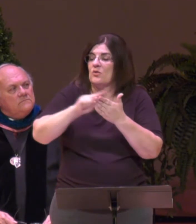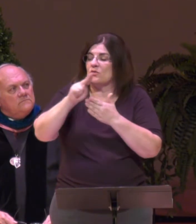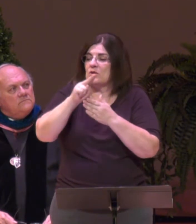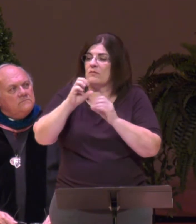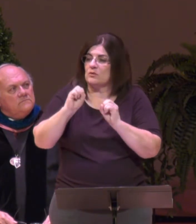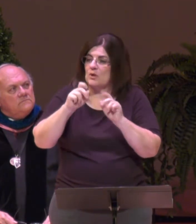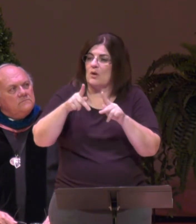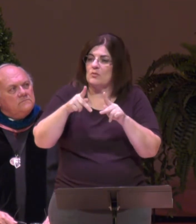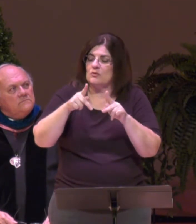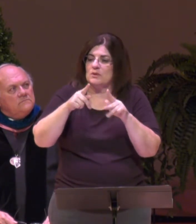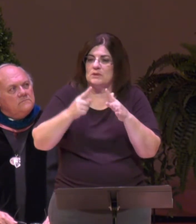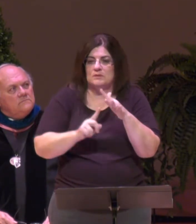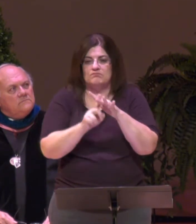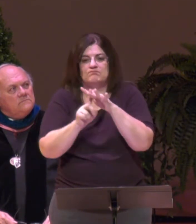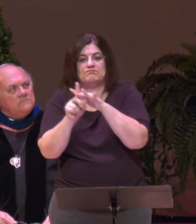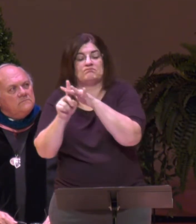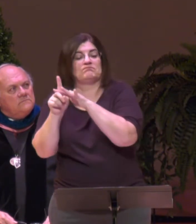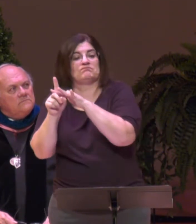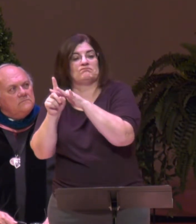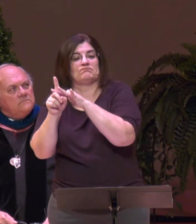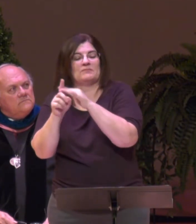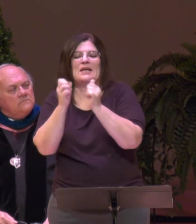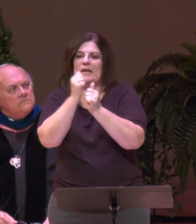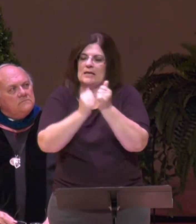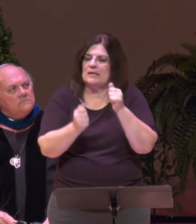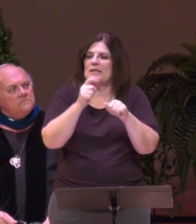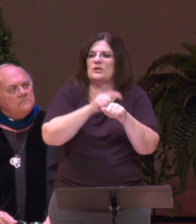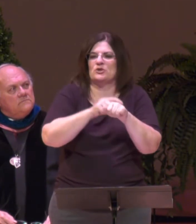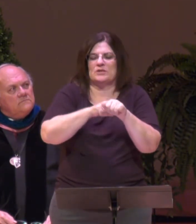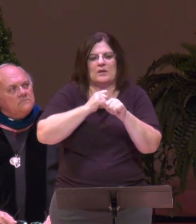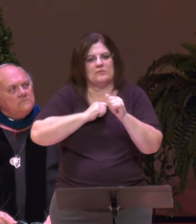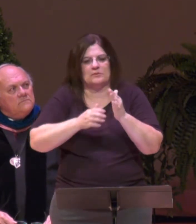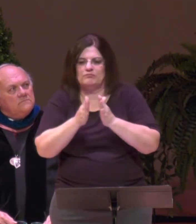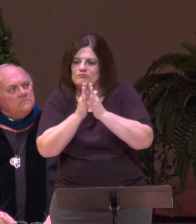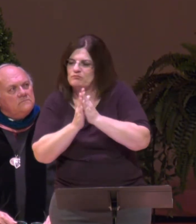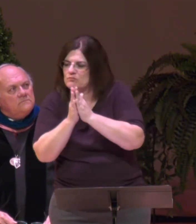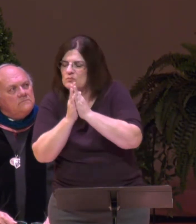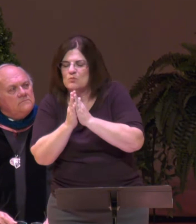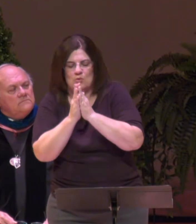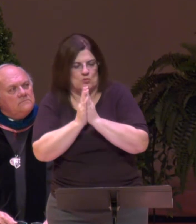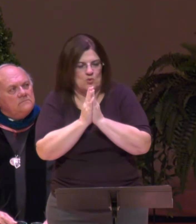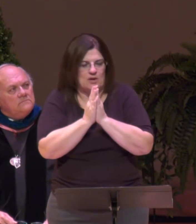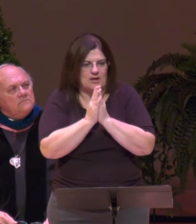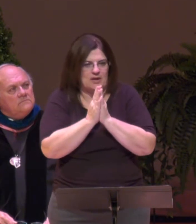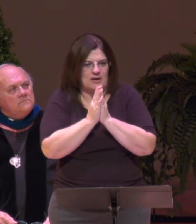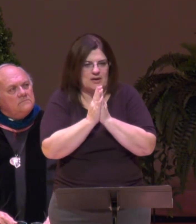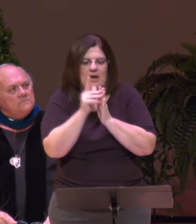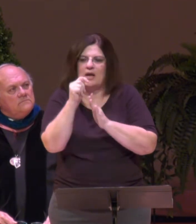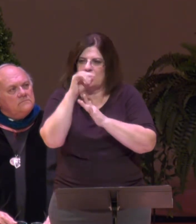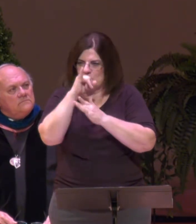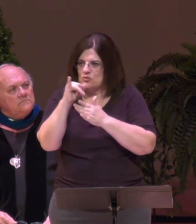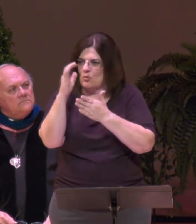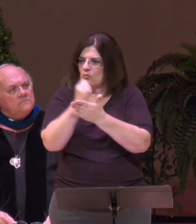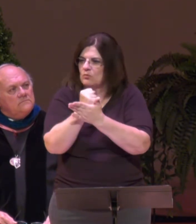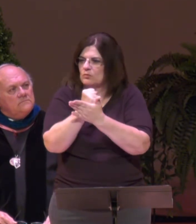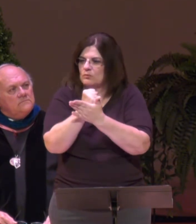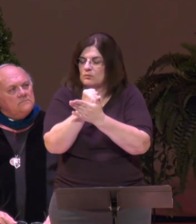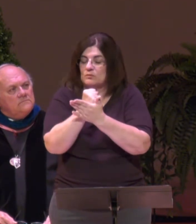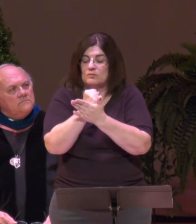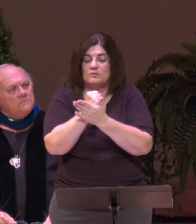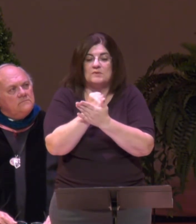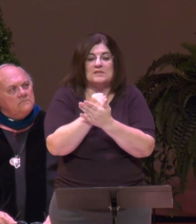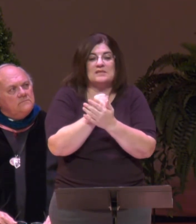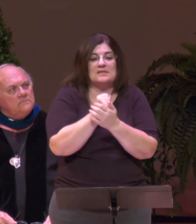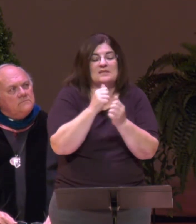way, and at each time, through prayer and faith, Troy won out. So I would tell you, or I'd ask you, that with your new